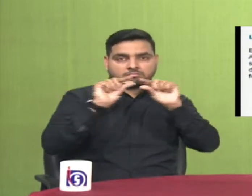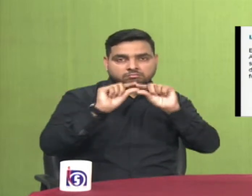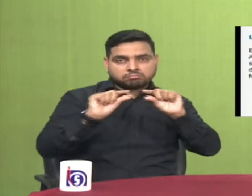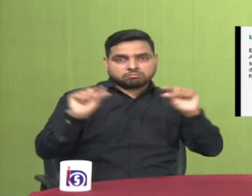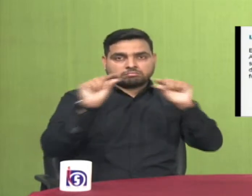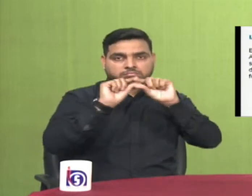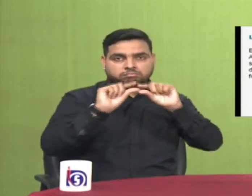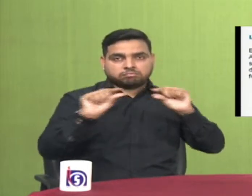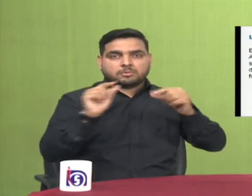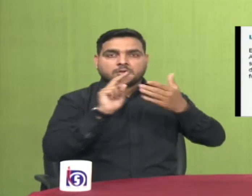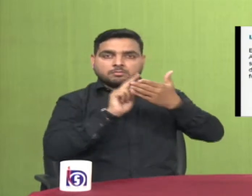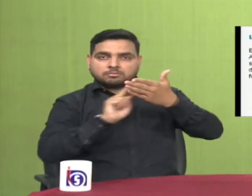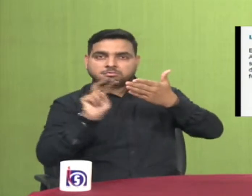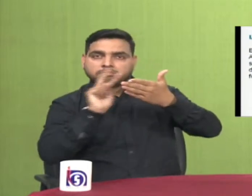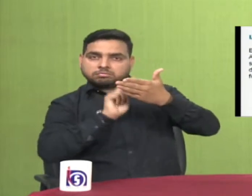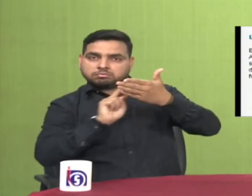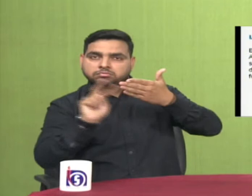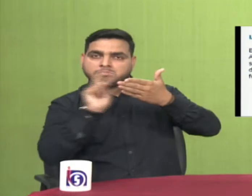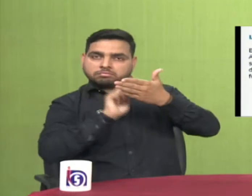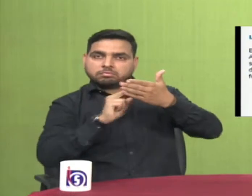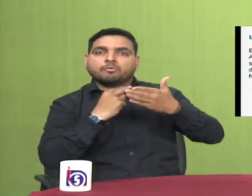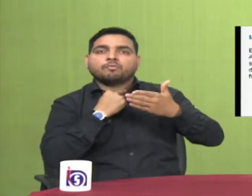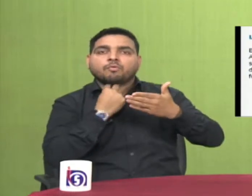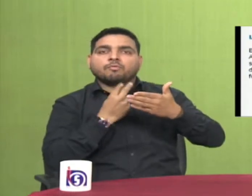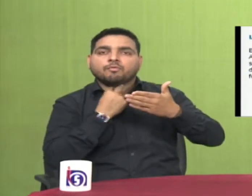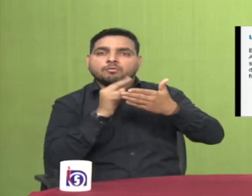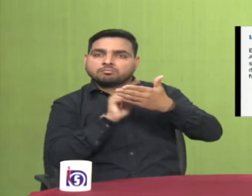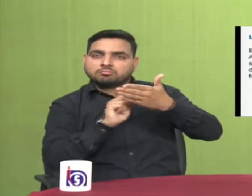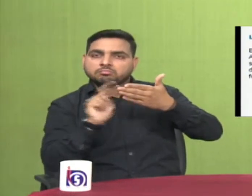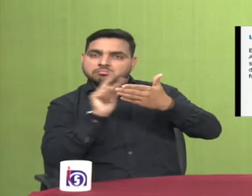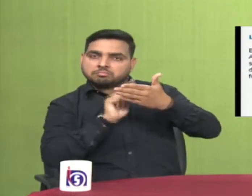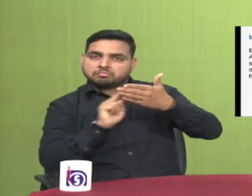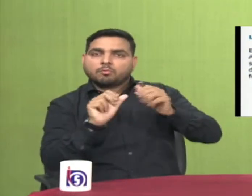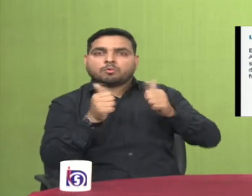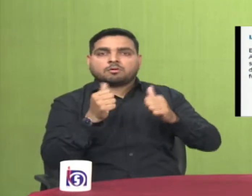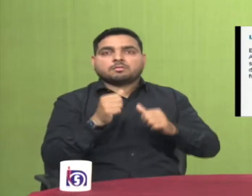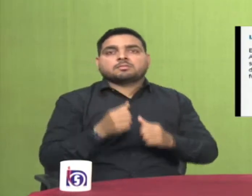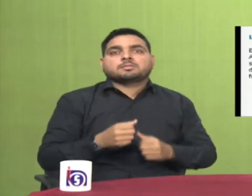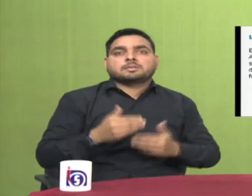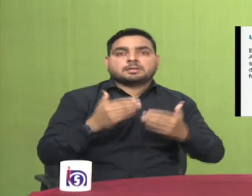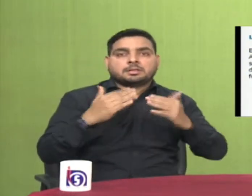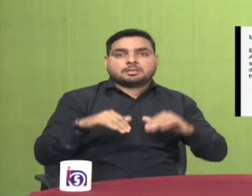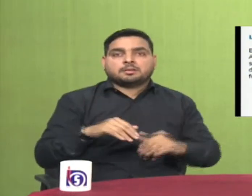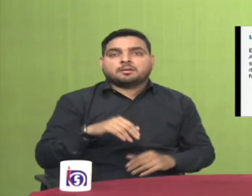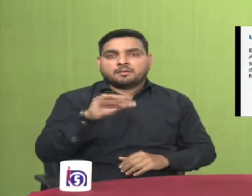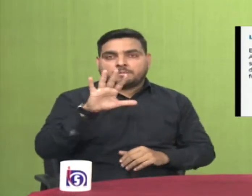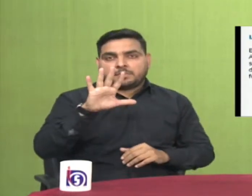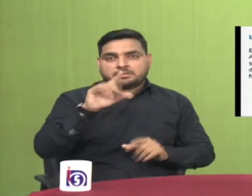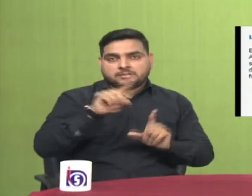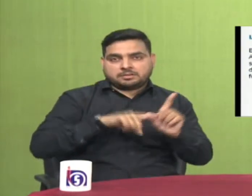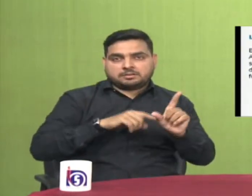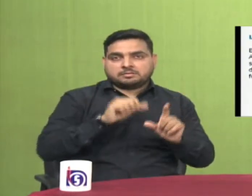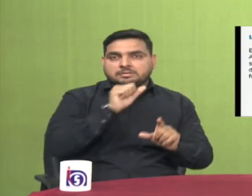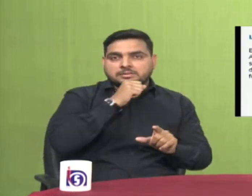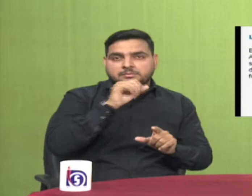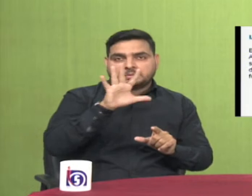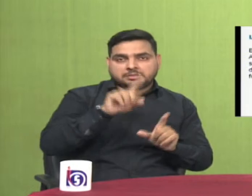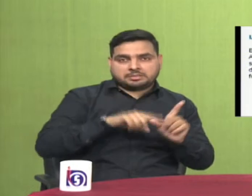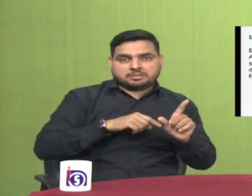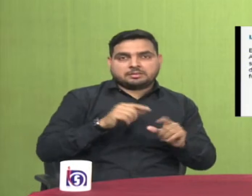form sentences and read them. By the age of 5, the